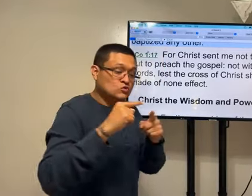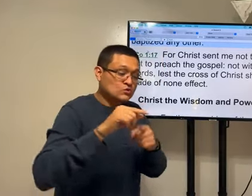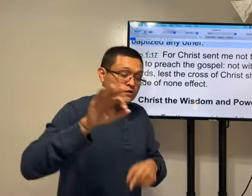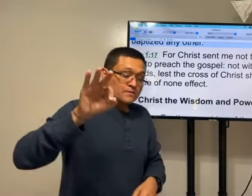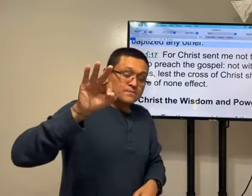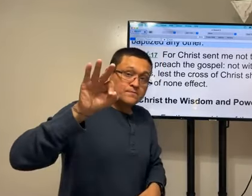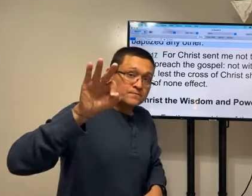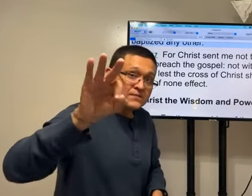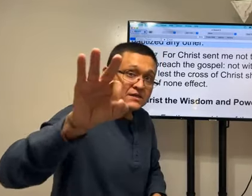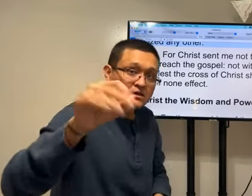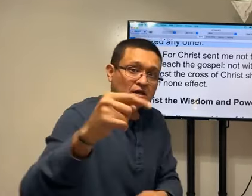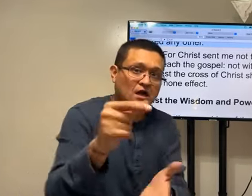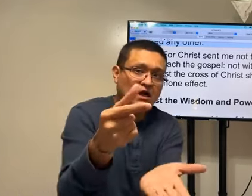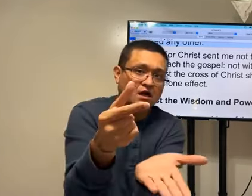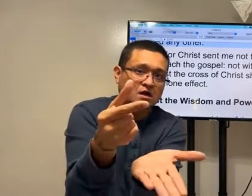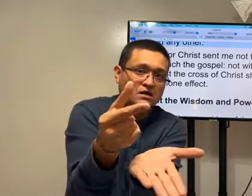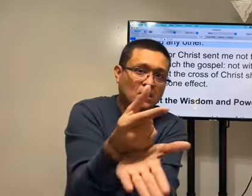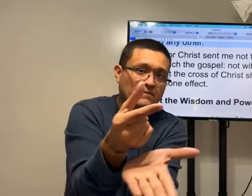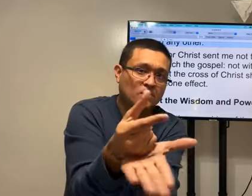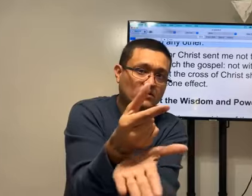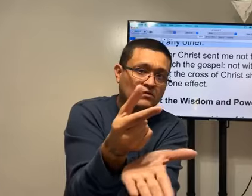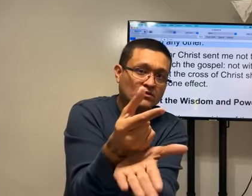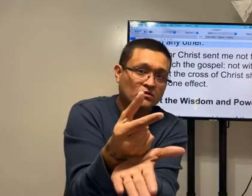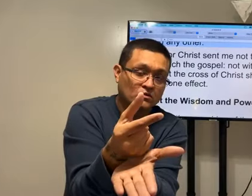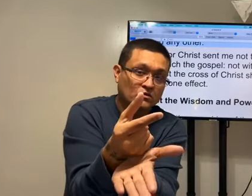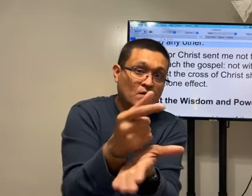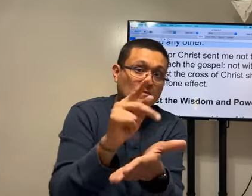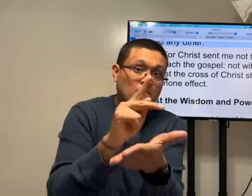but to preach the gospel.